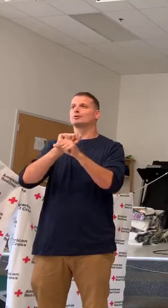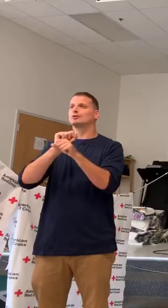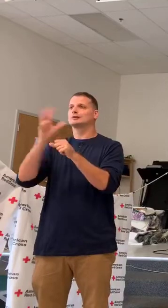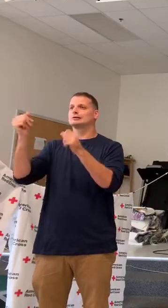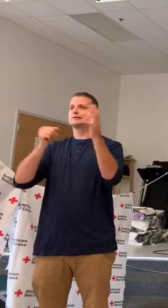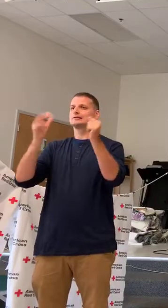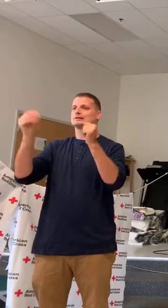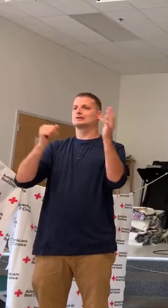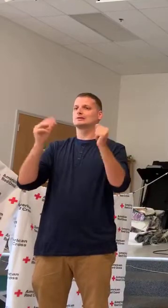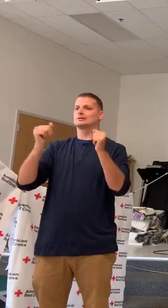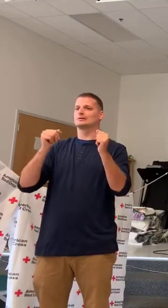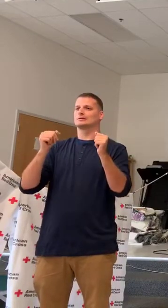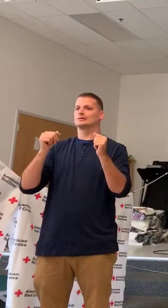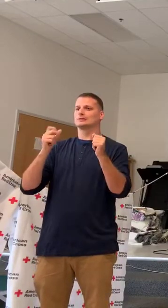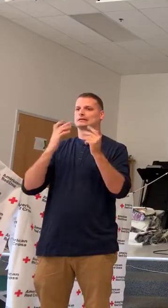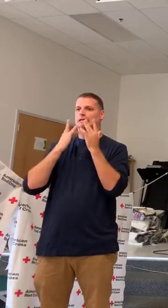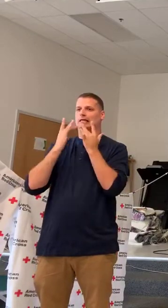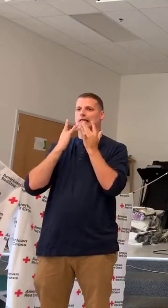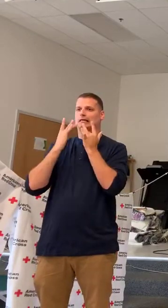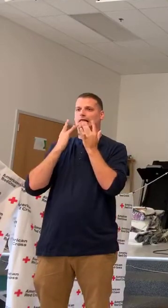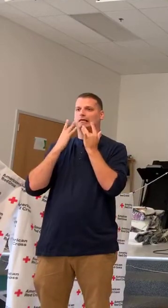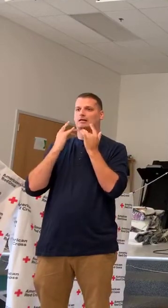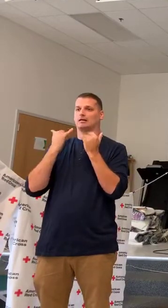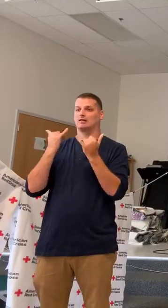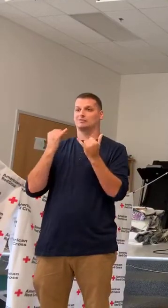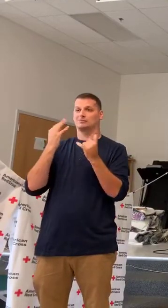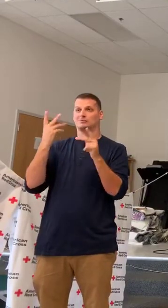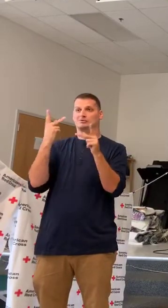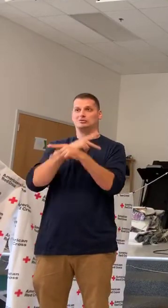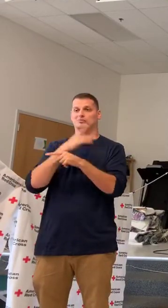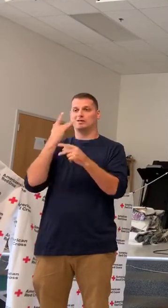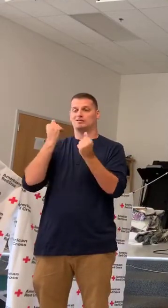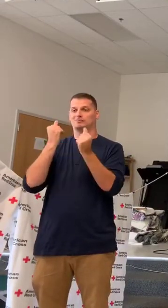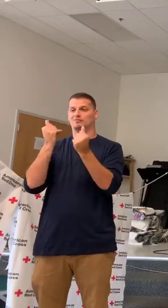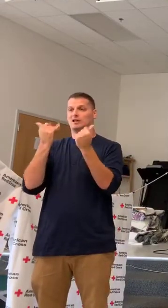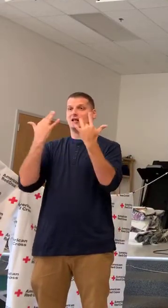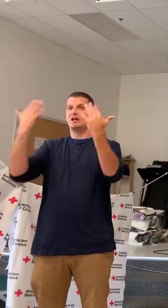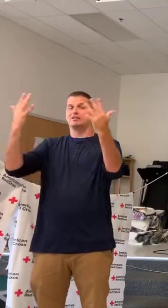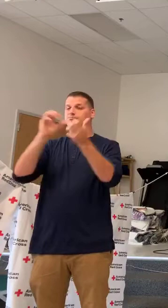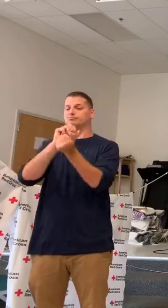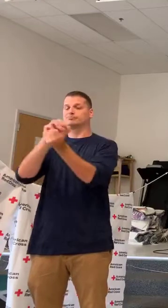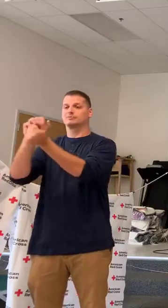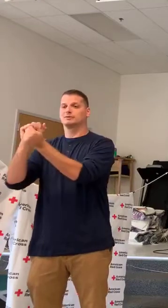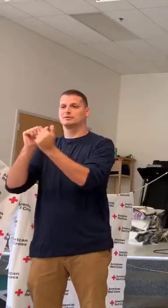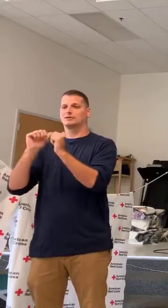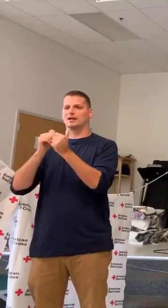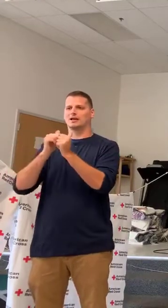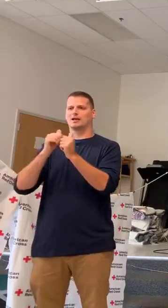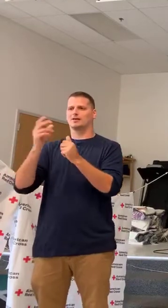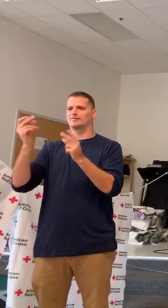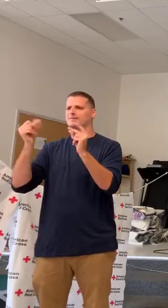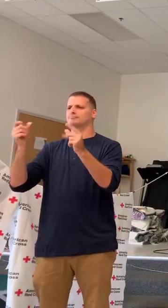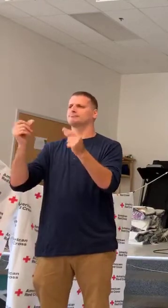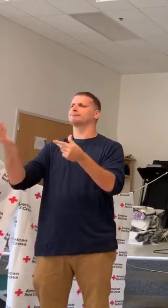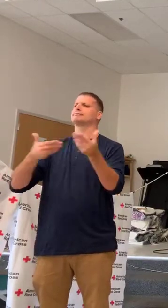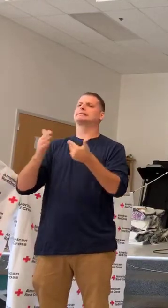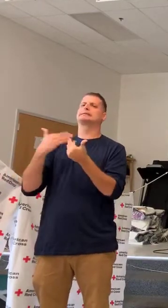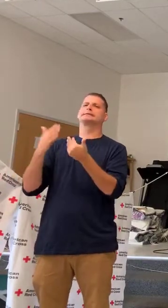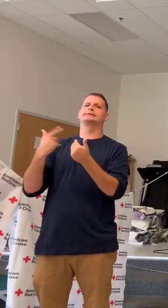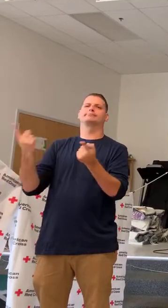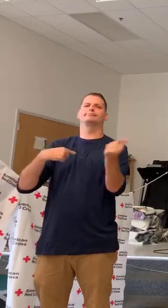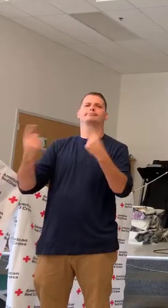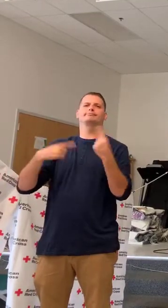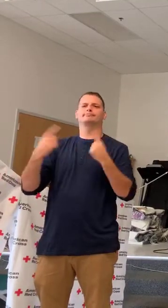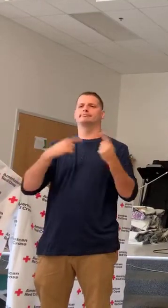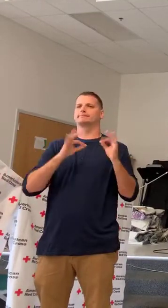can there be a contractor pool where people can reach out and get some rebuilding help? So we have the same issue, because we use a lot of